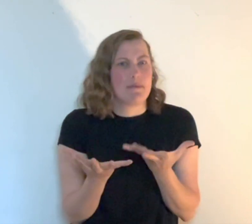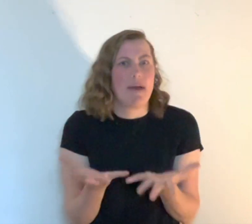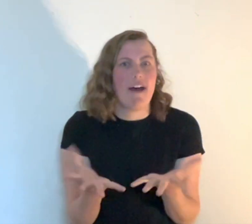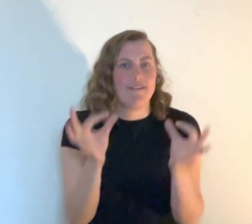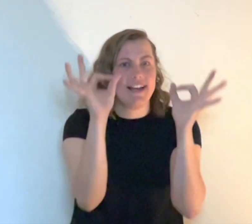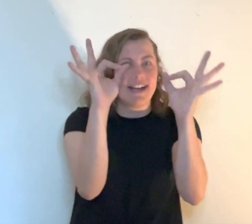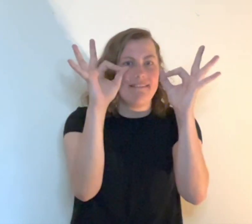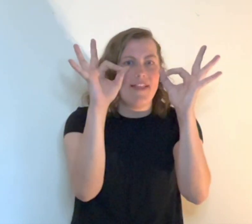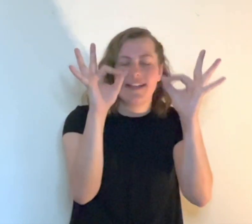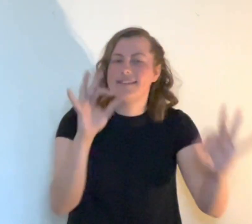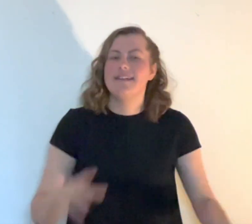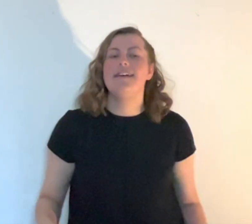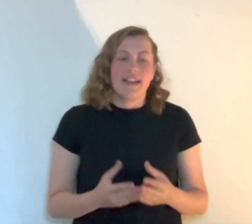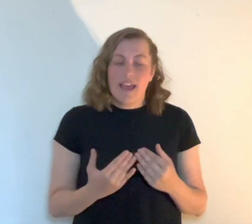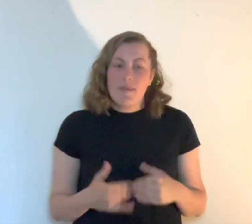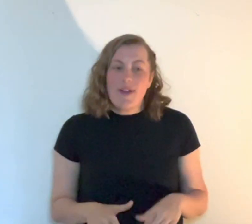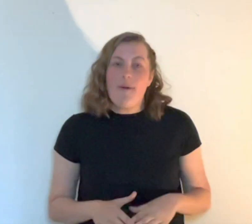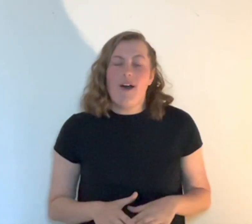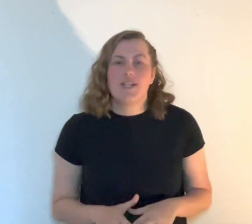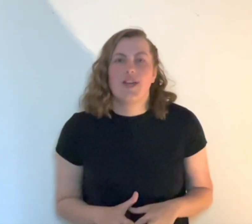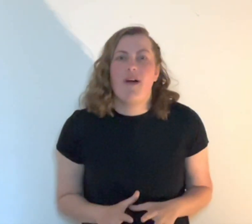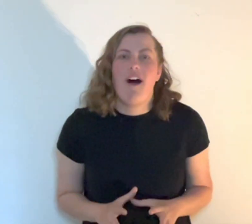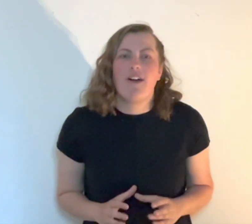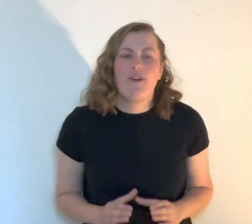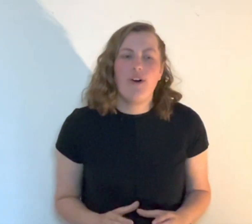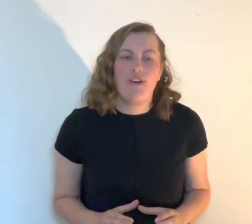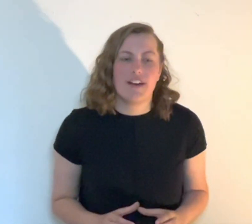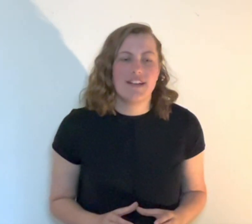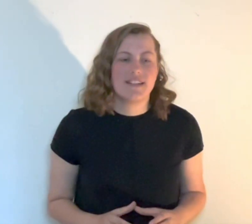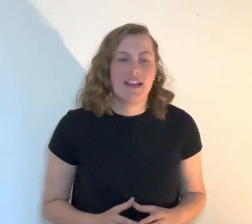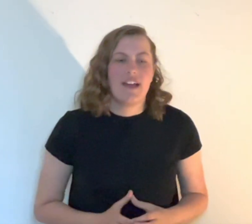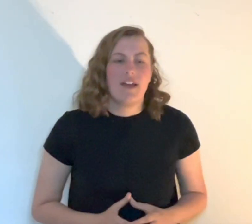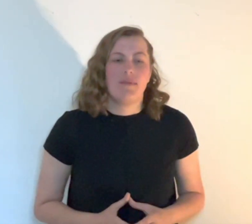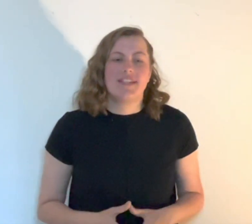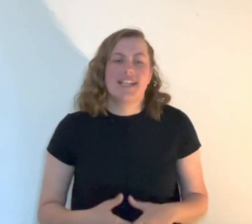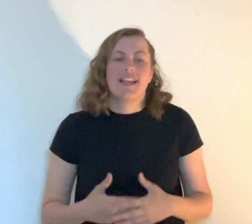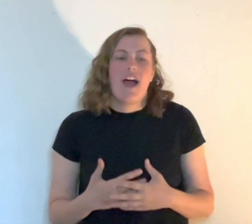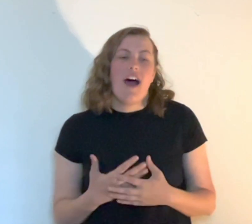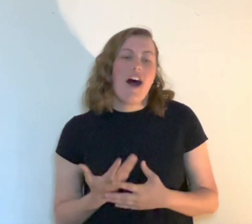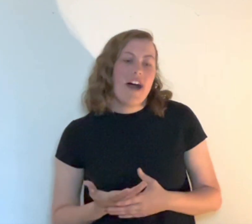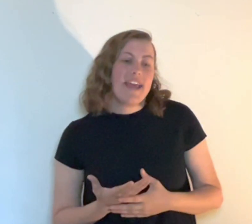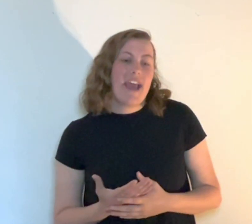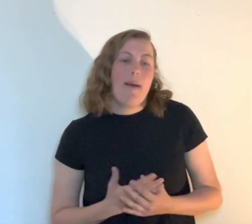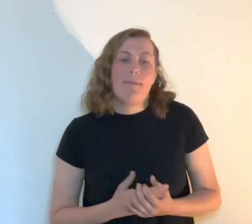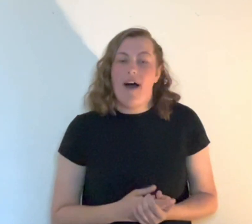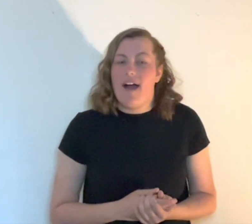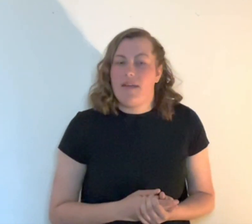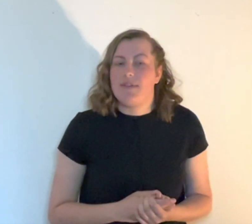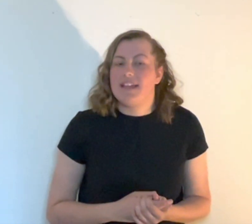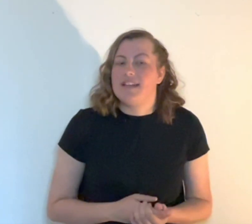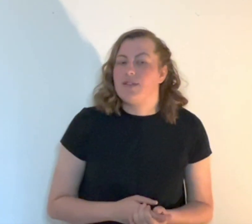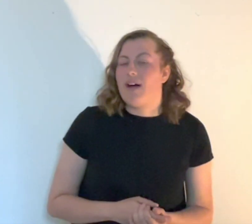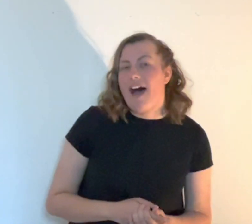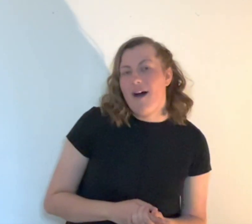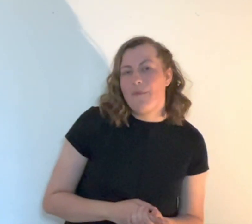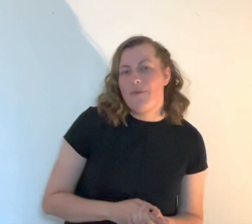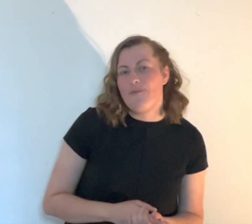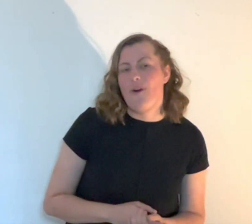perfectly like this Then we go on to our chorus Which is I get by with a little help from